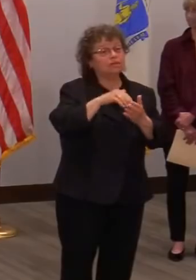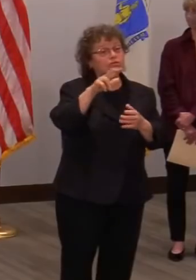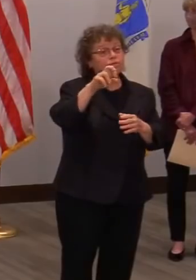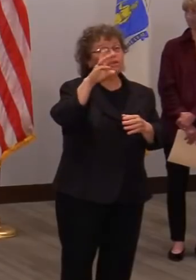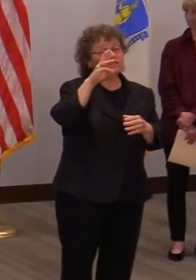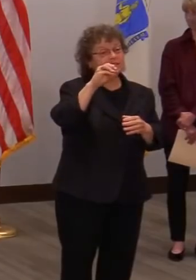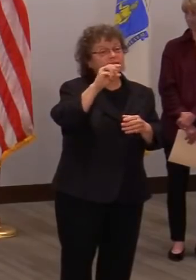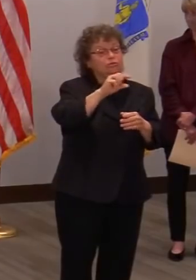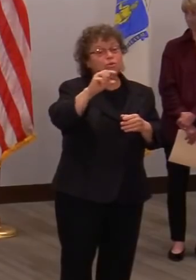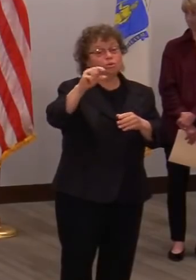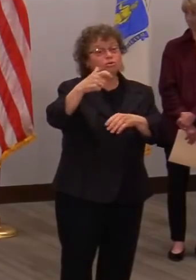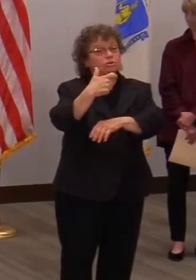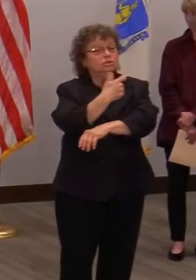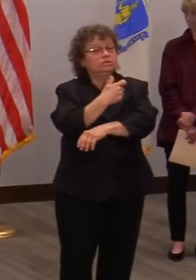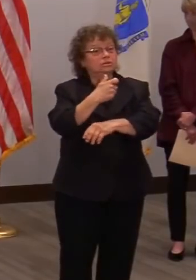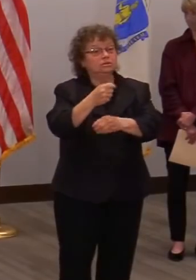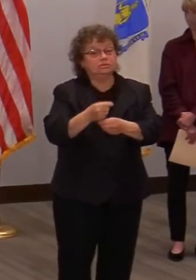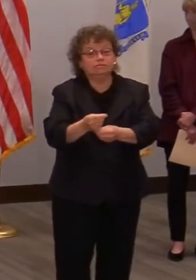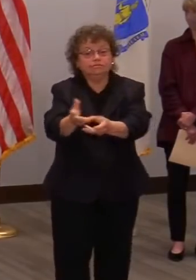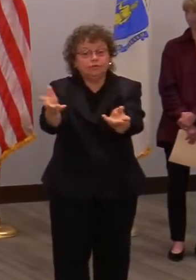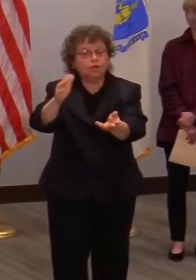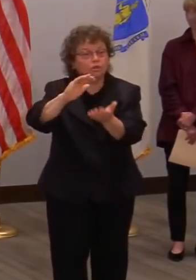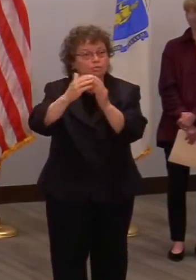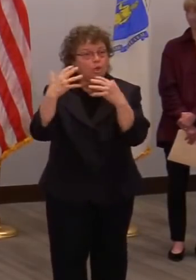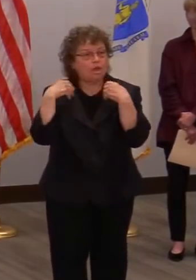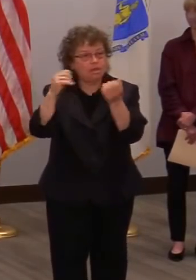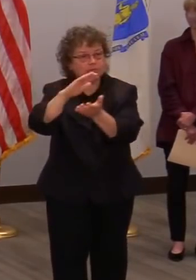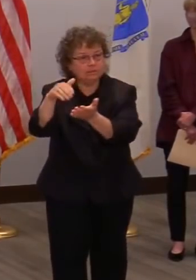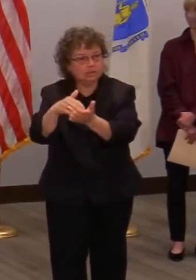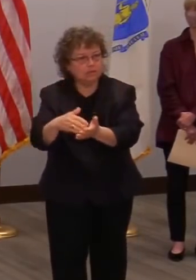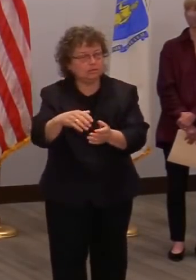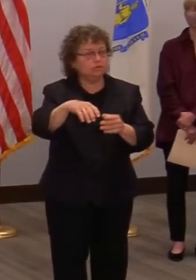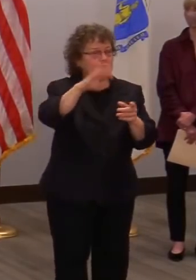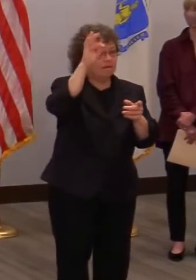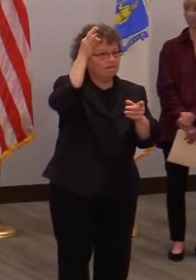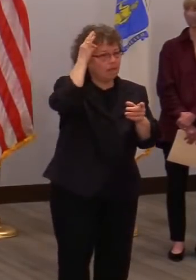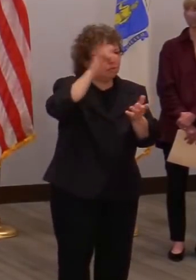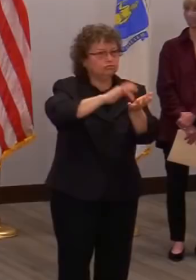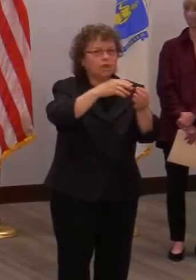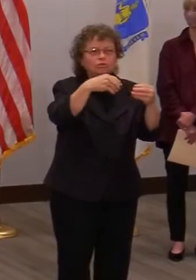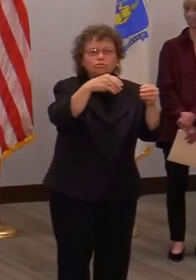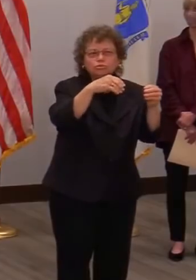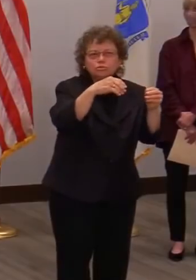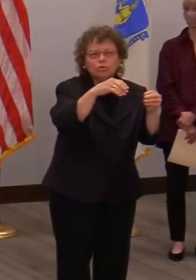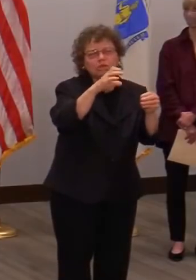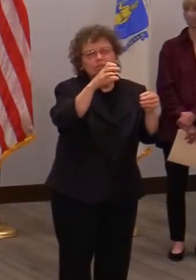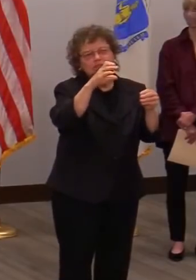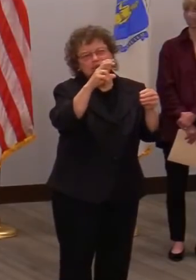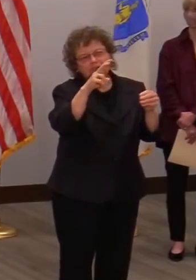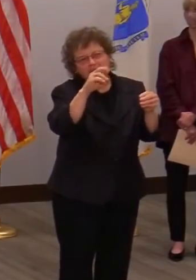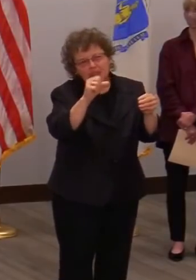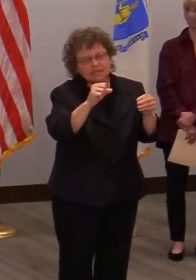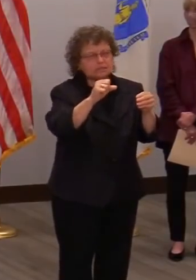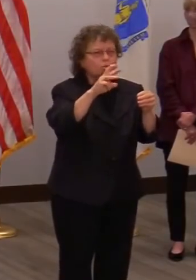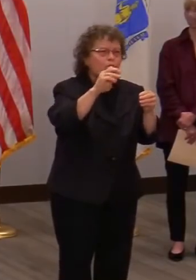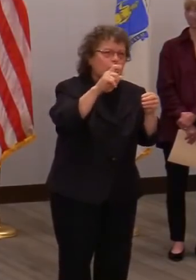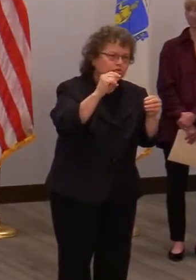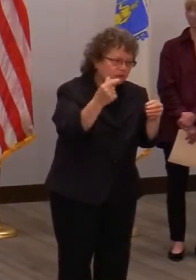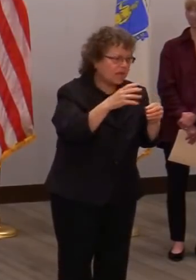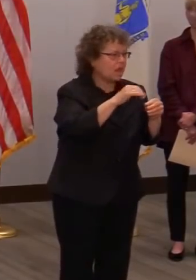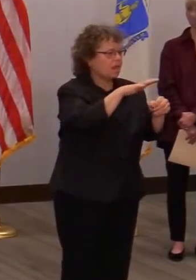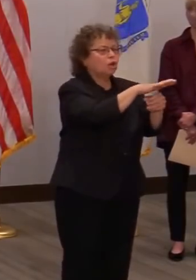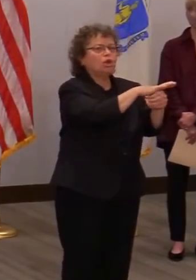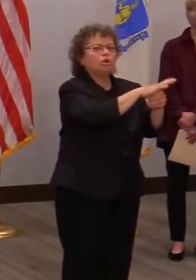272,360 doses to community health centers, the federal retail pharmacy program, and their community vaccination